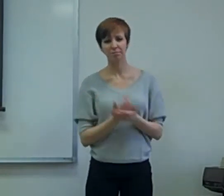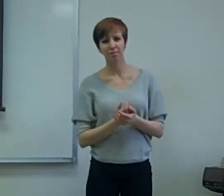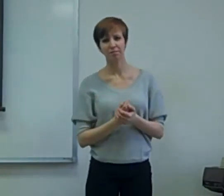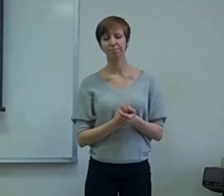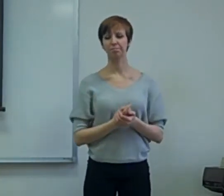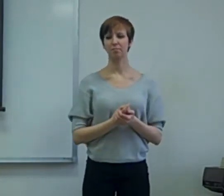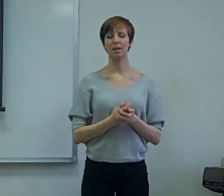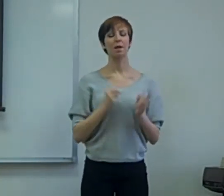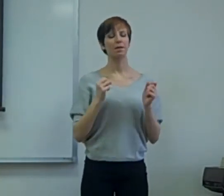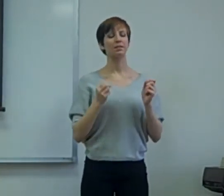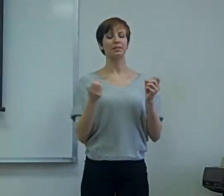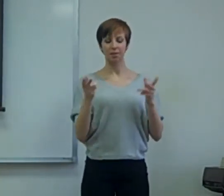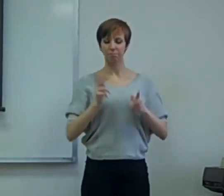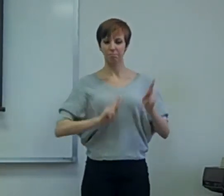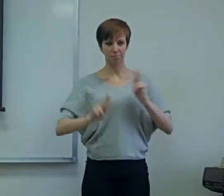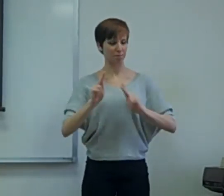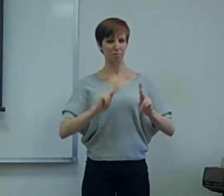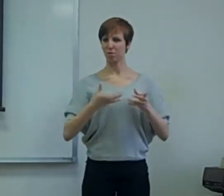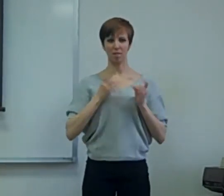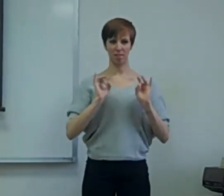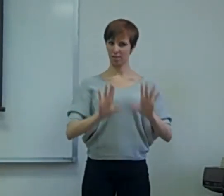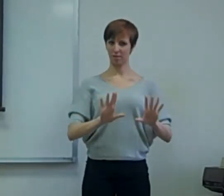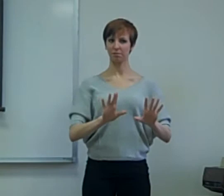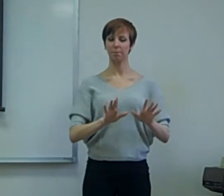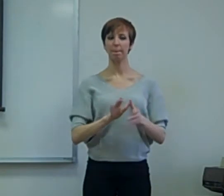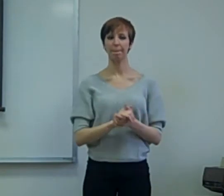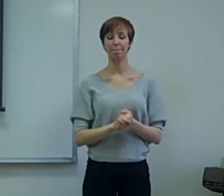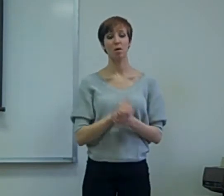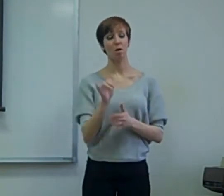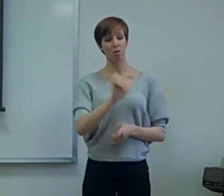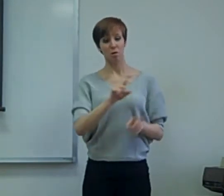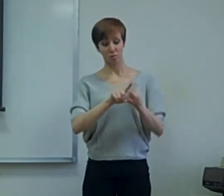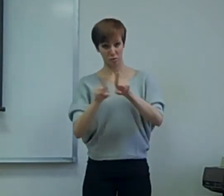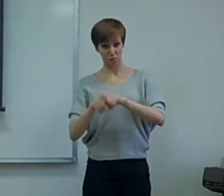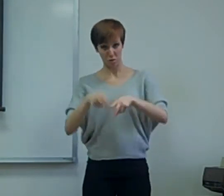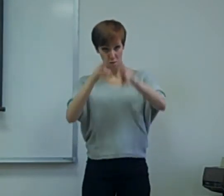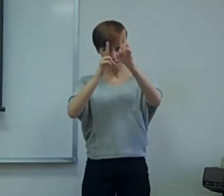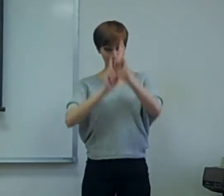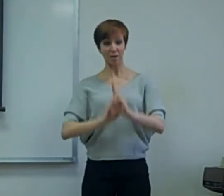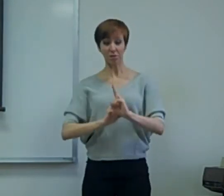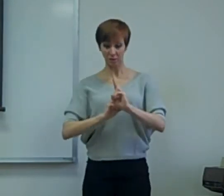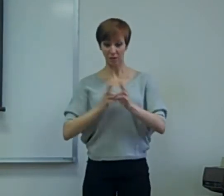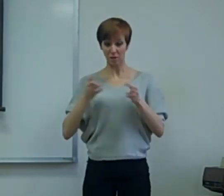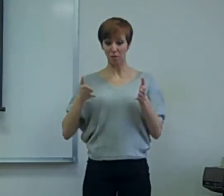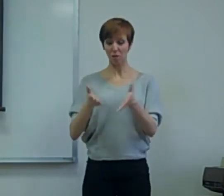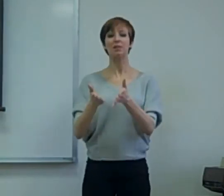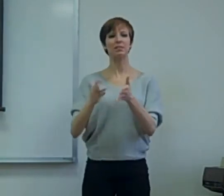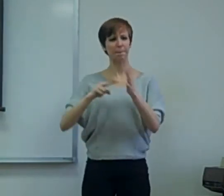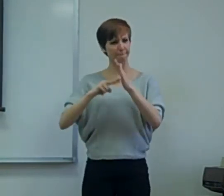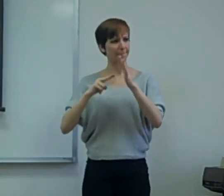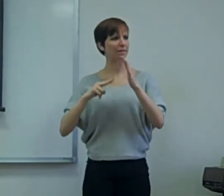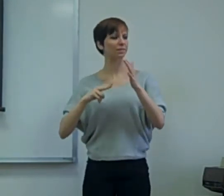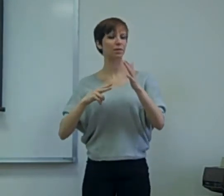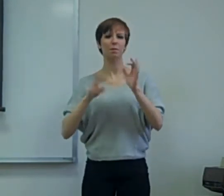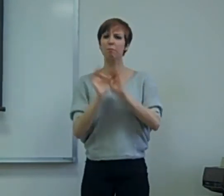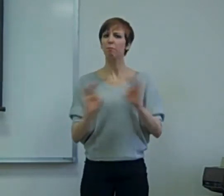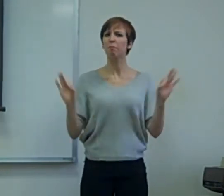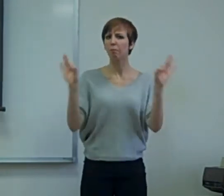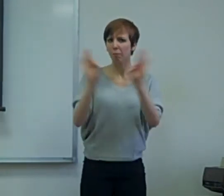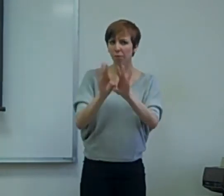that. Sometimes honoring a loss in a meaningful way. I just called onto the radio show a few weeks